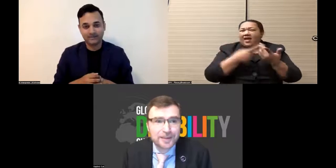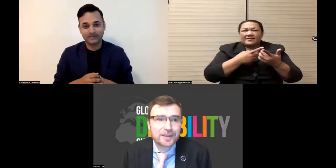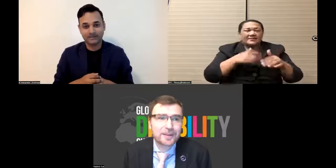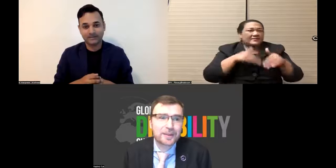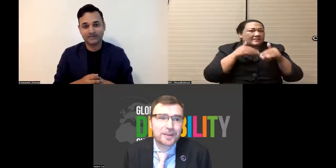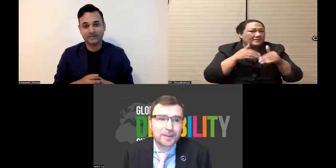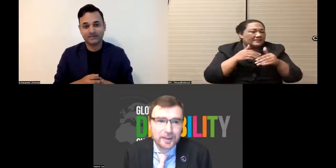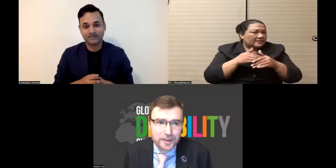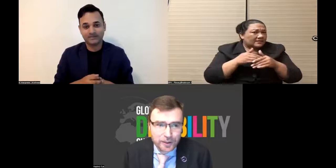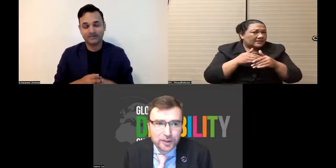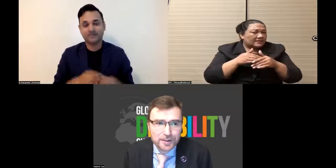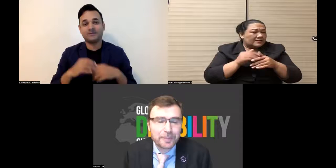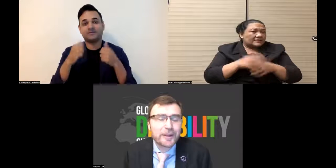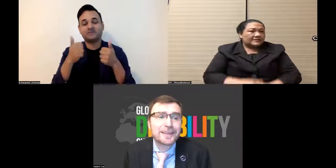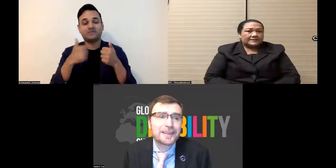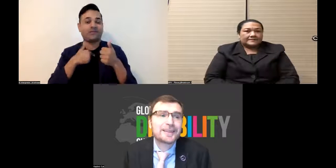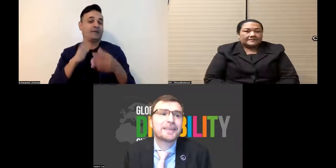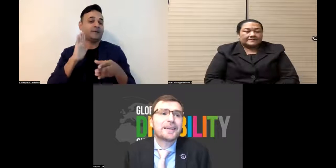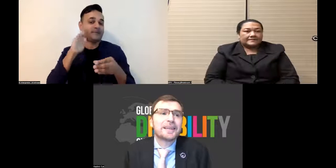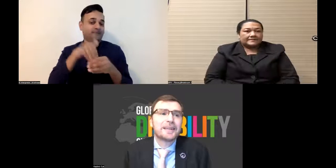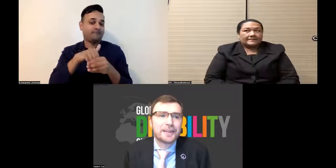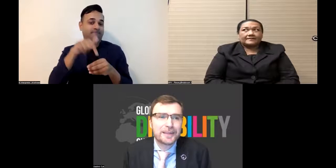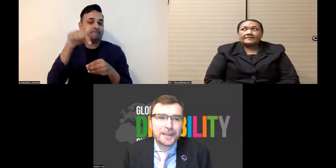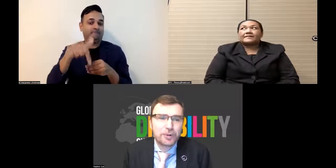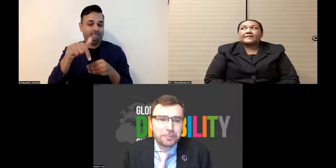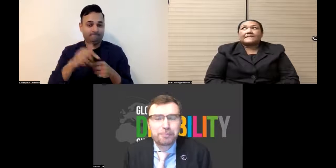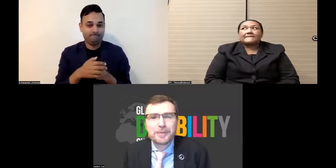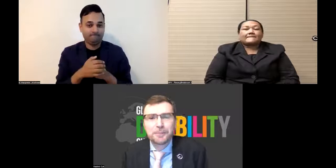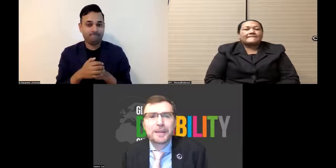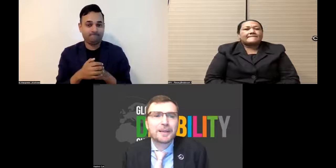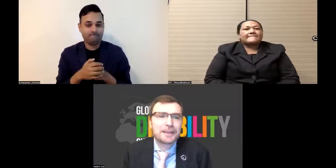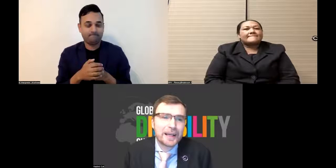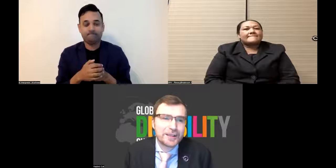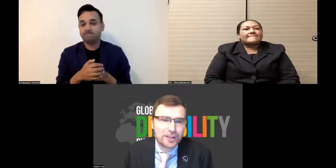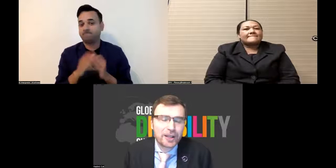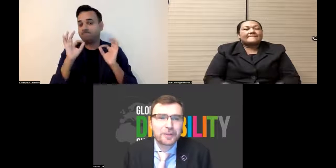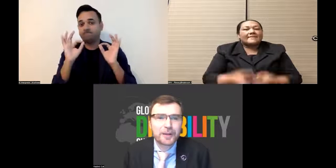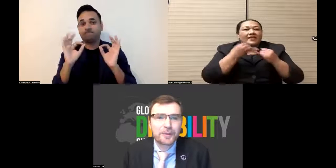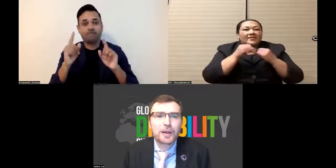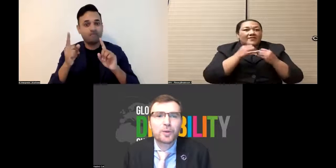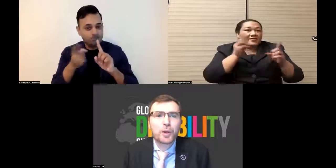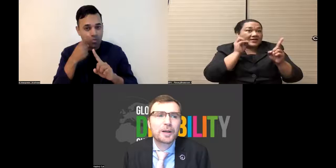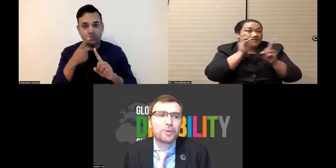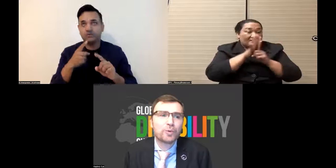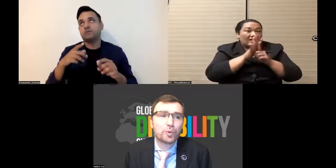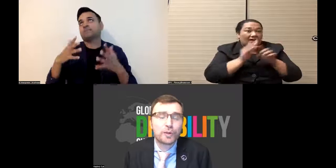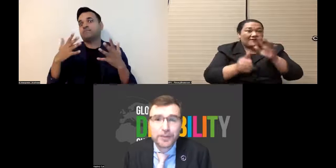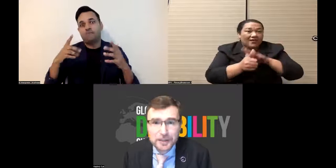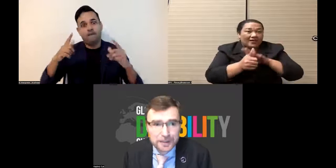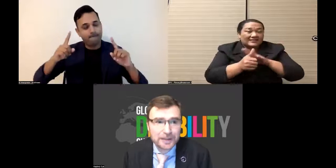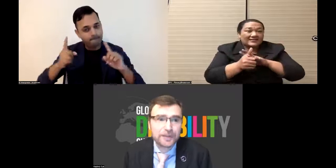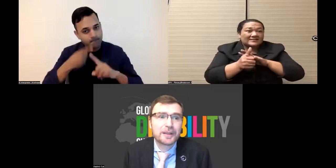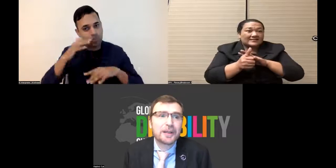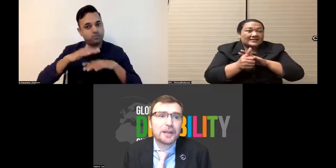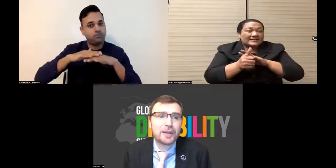very important regional summit. Excellencies, distinguished panelists, ladies and gentlemen, I would like to welcome you to the